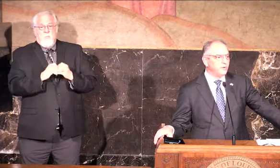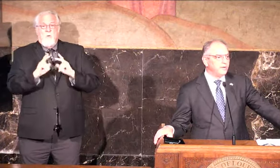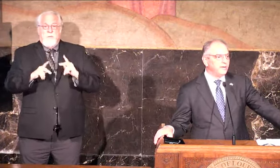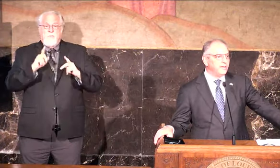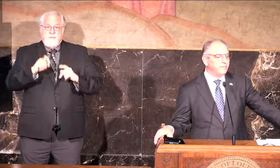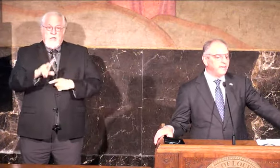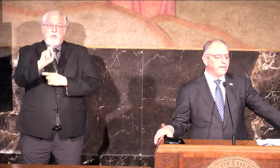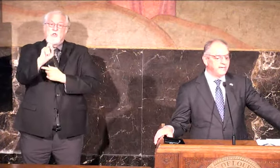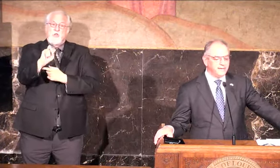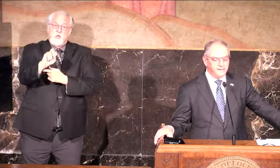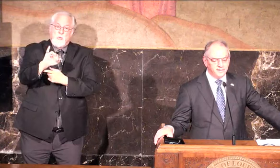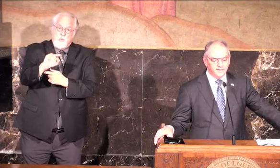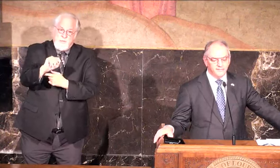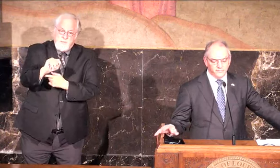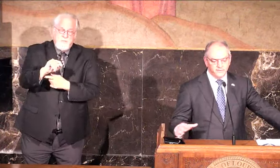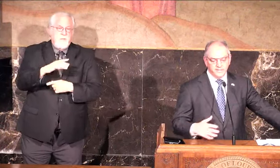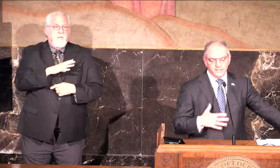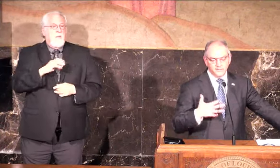to do it.